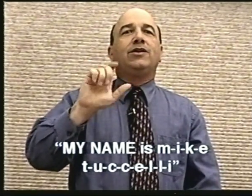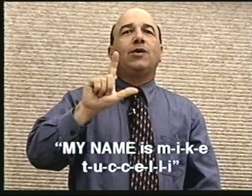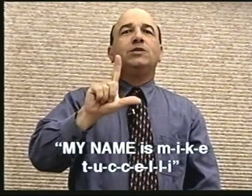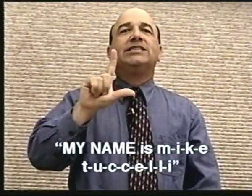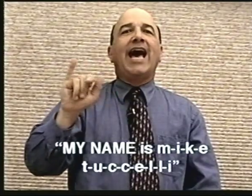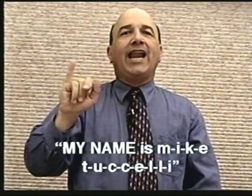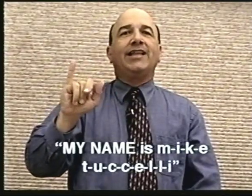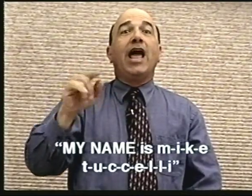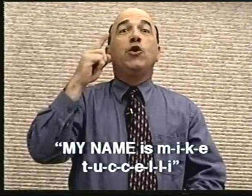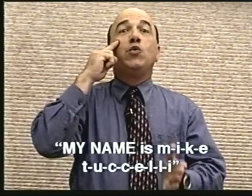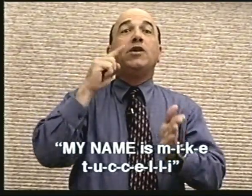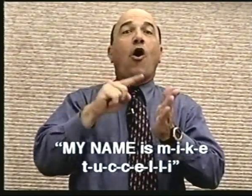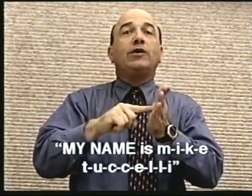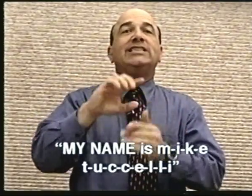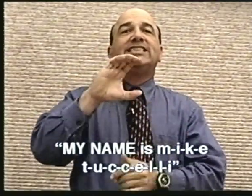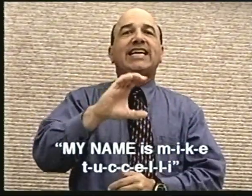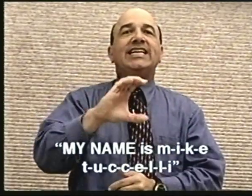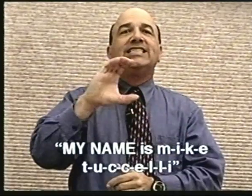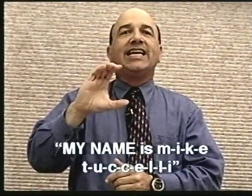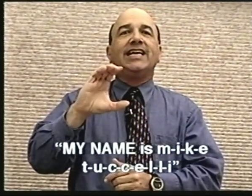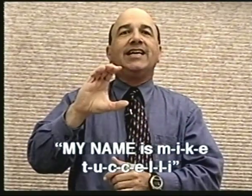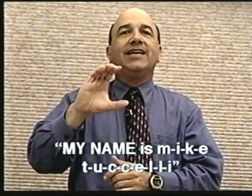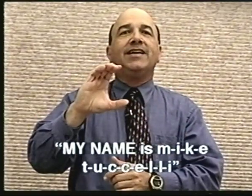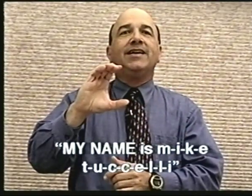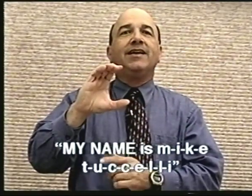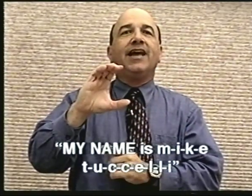to Sally. You notice